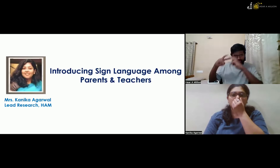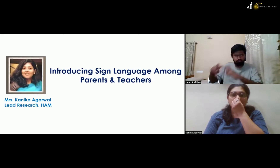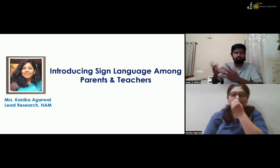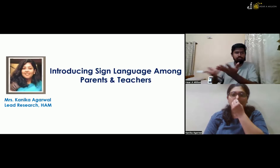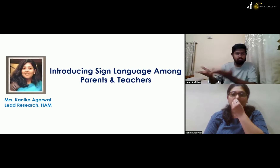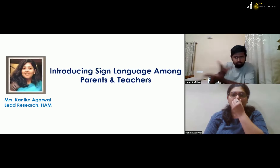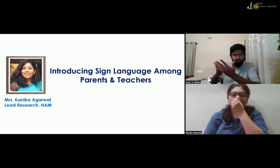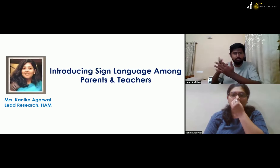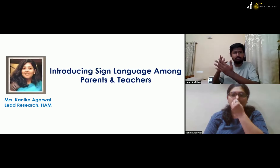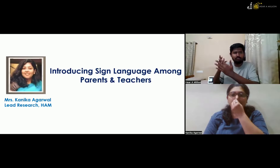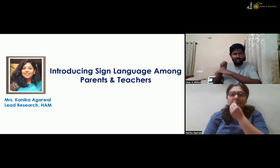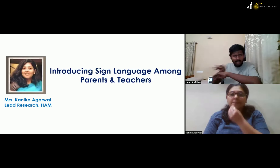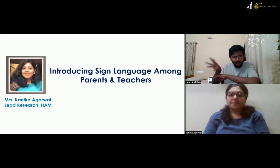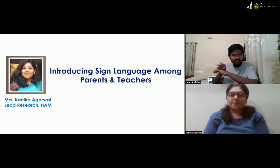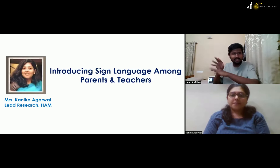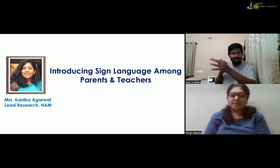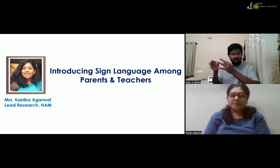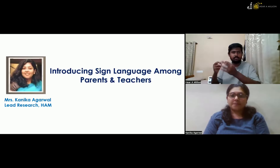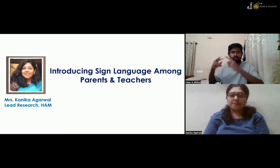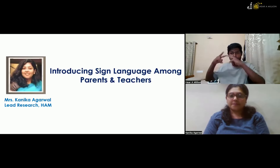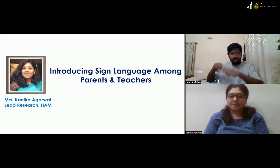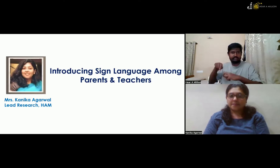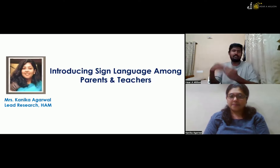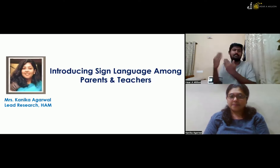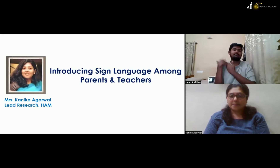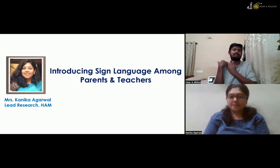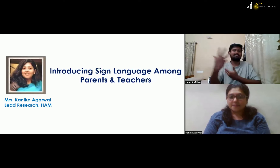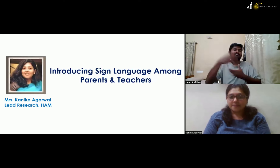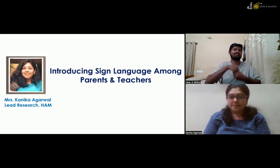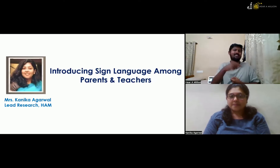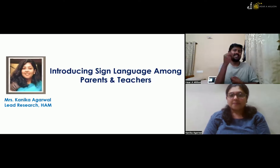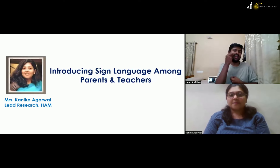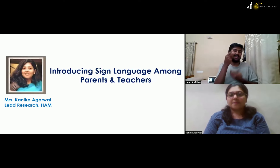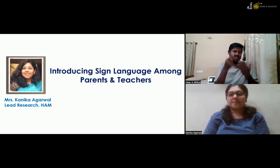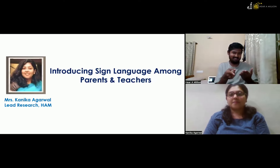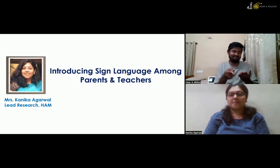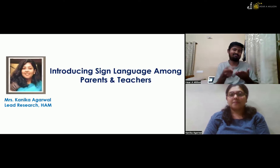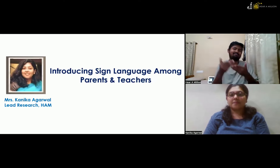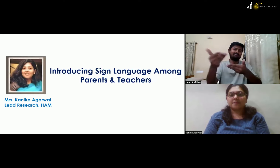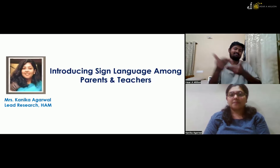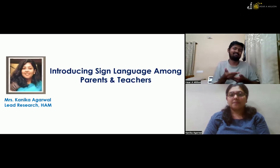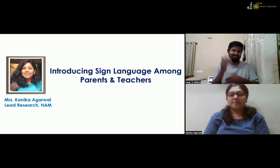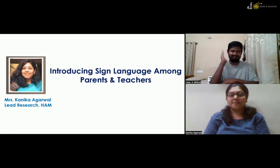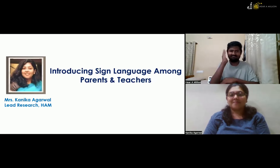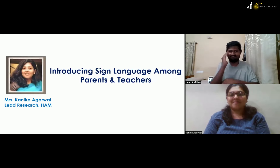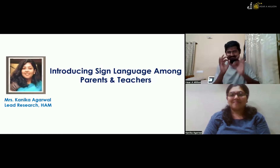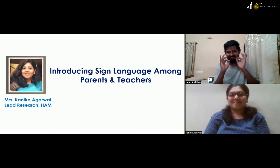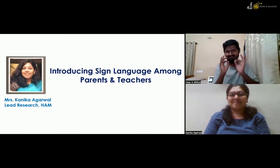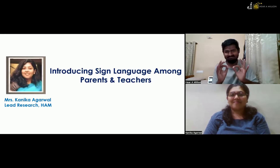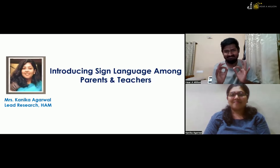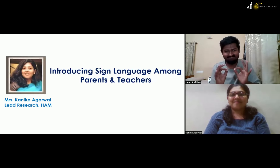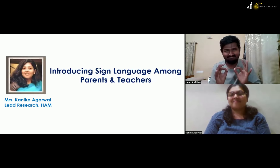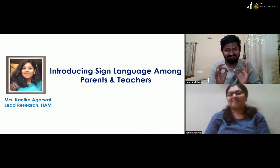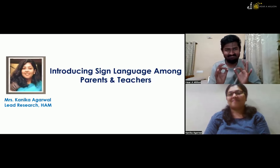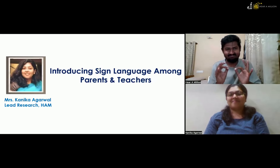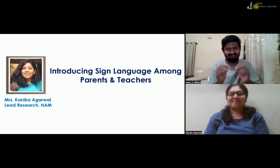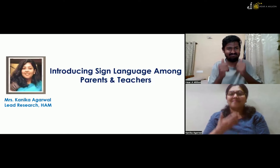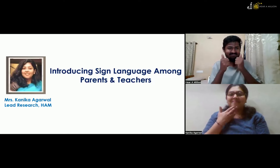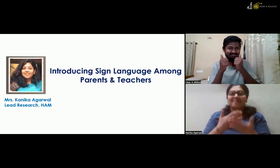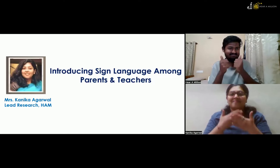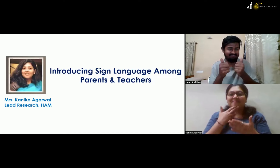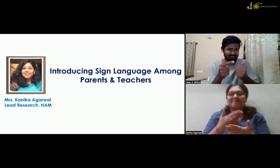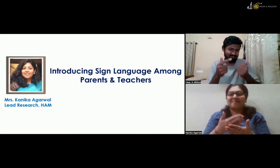the sign language is accepted or not, and she is counseling them and explaining them as well. So here we have Kanika, and